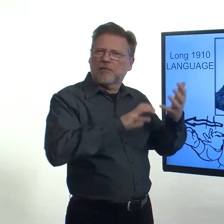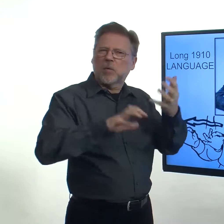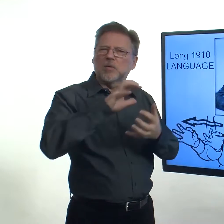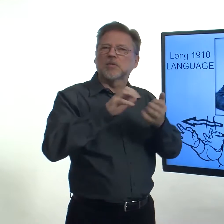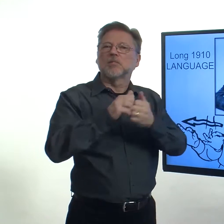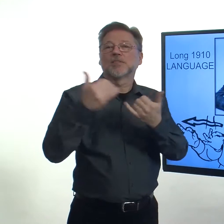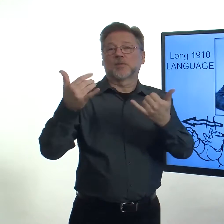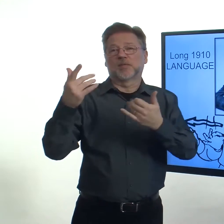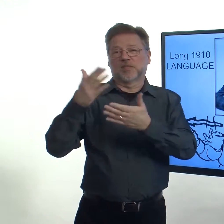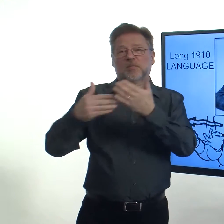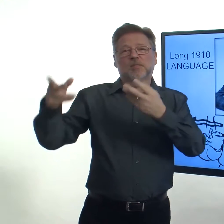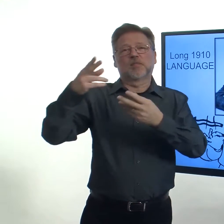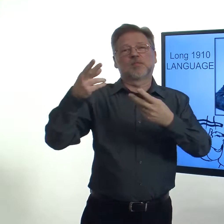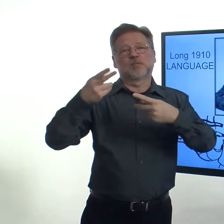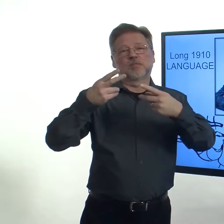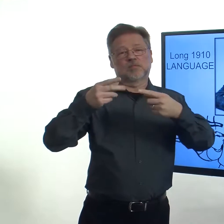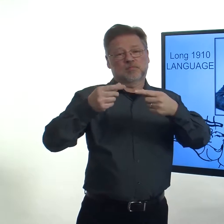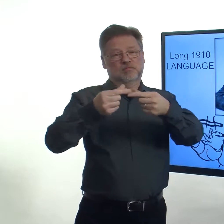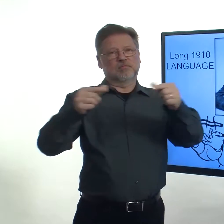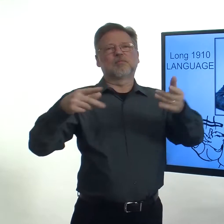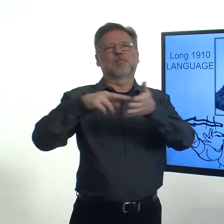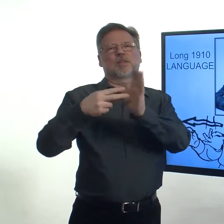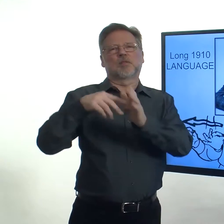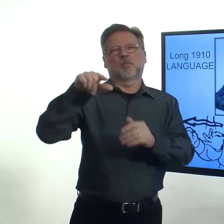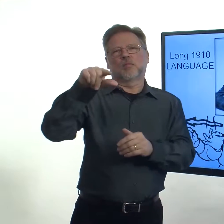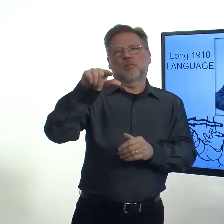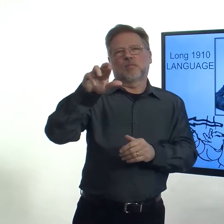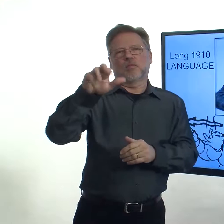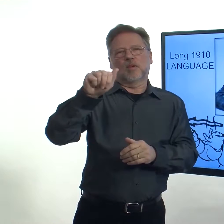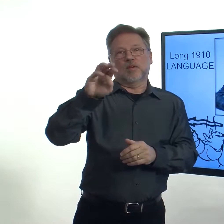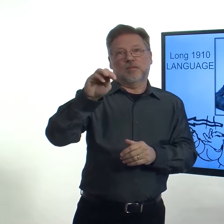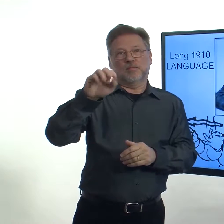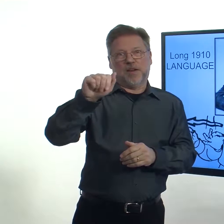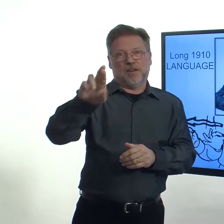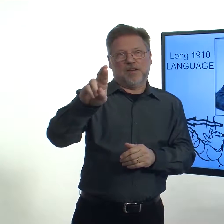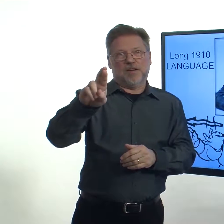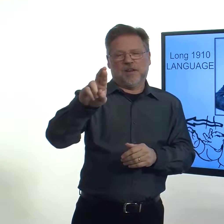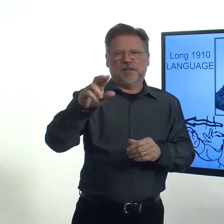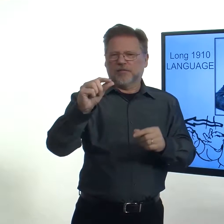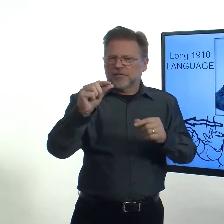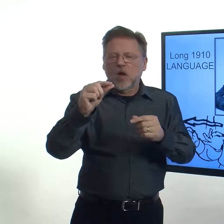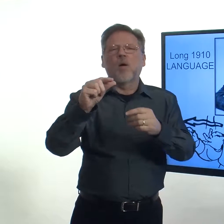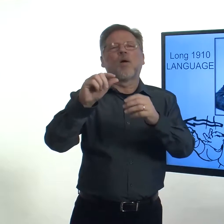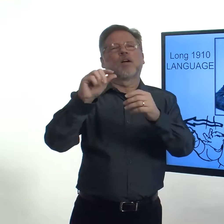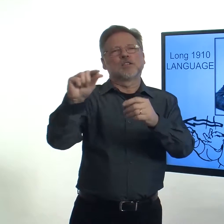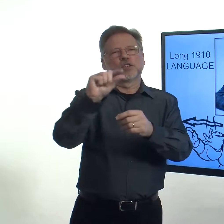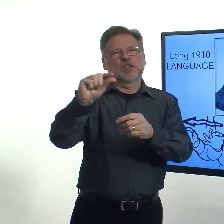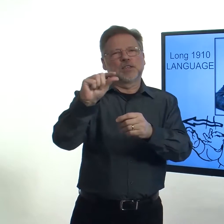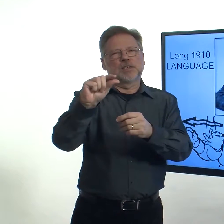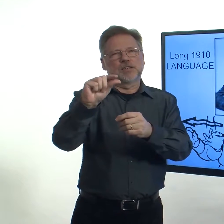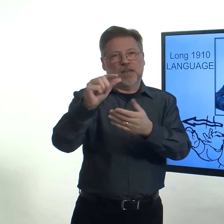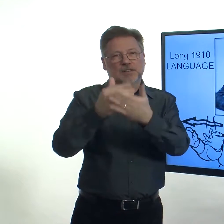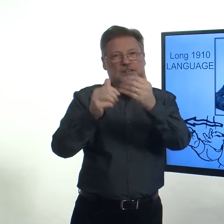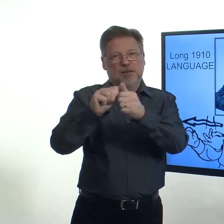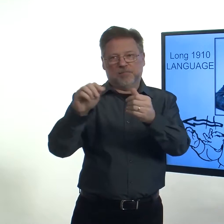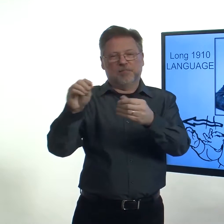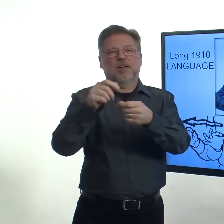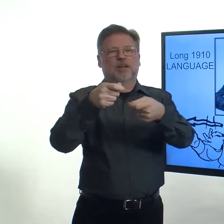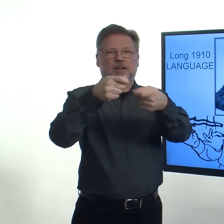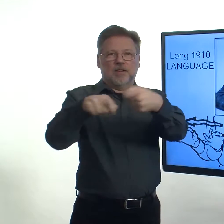that time was confused with the modern sign meaning grammar, which uses a G hand shape. It may have been viewed as an initialized